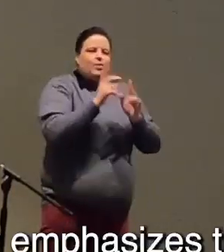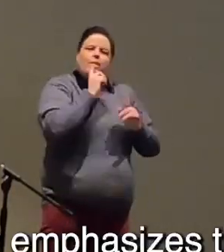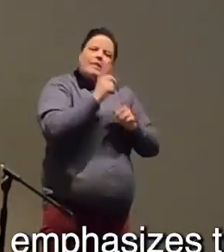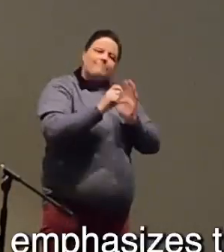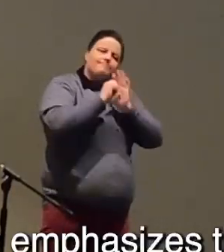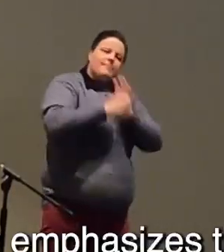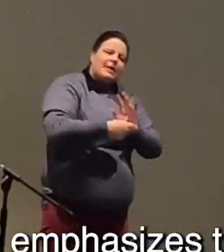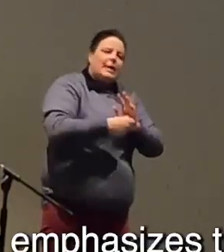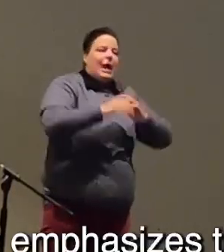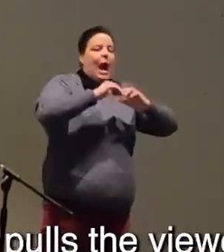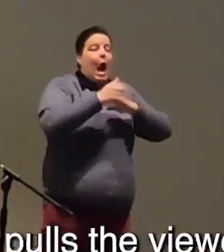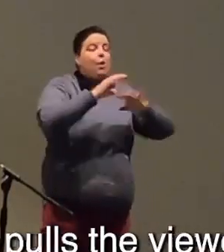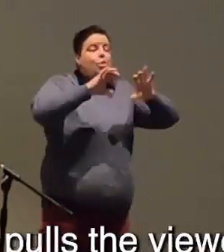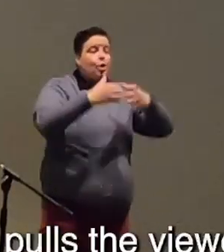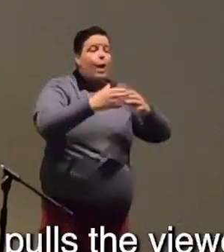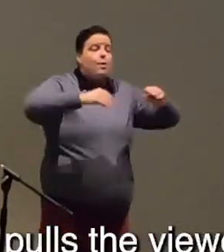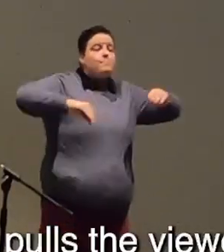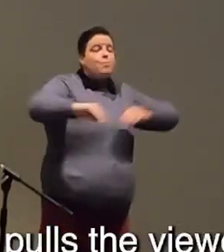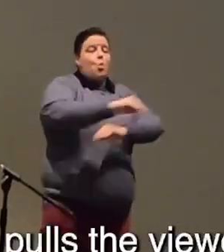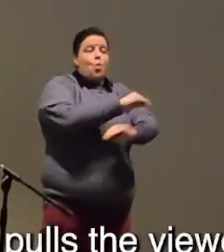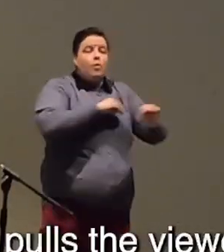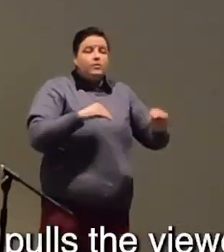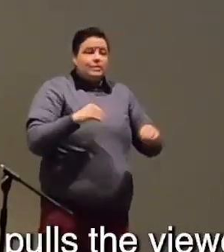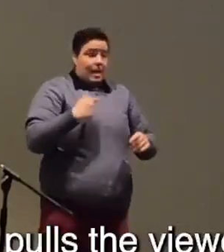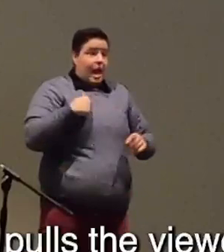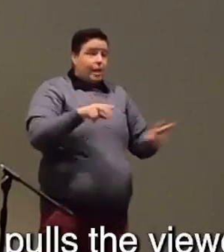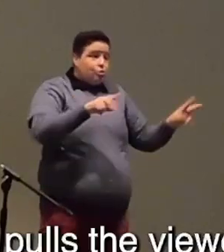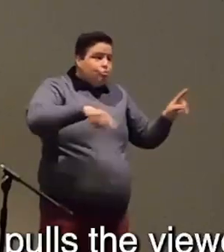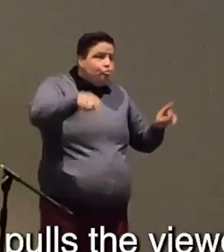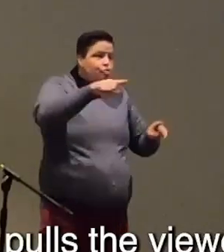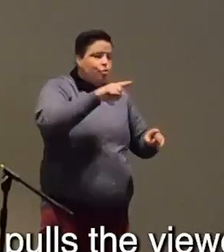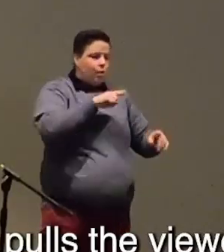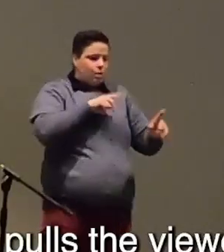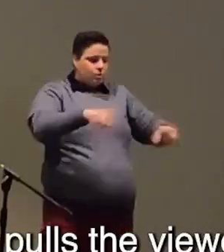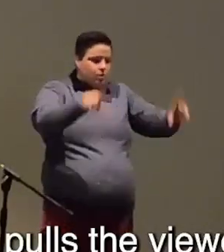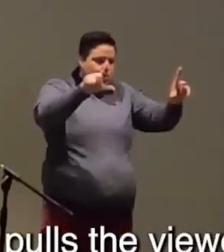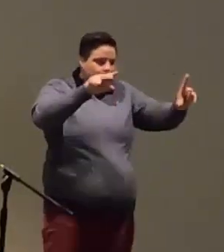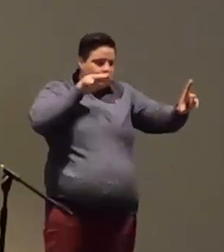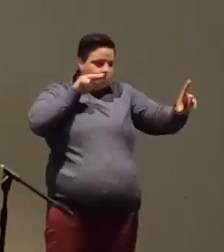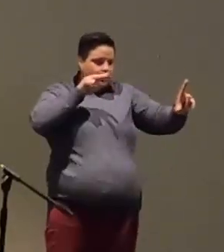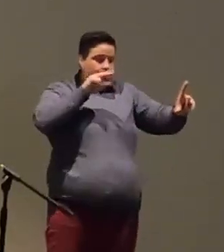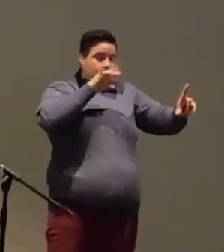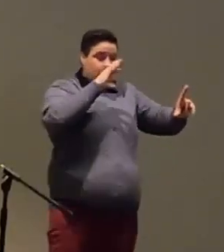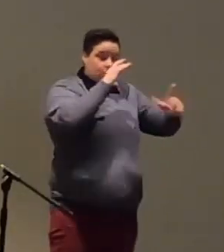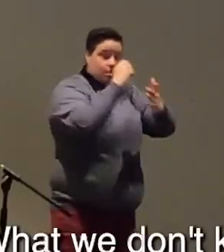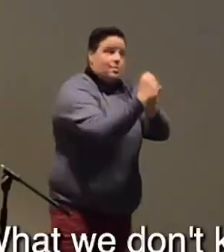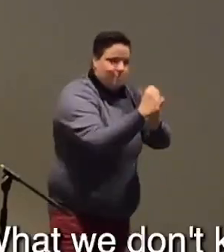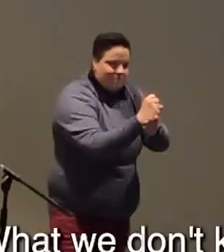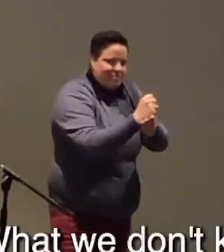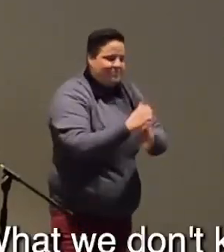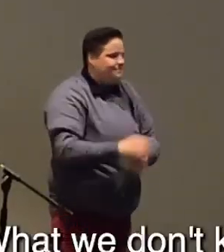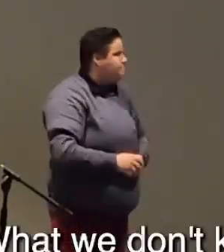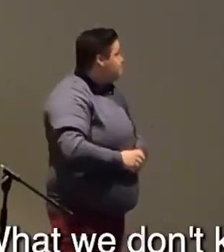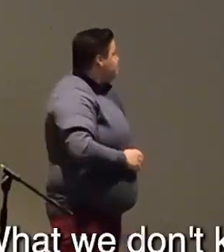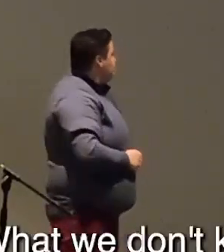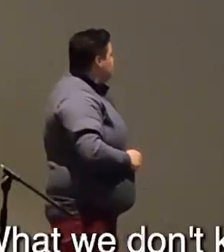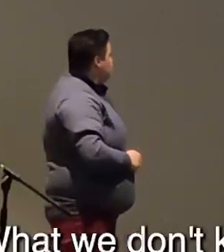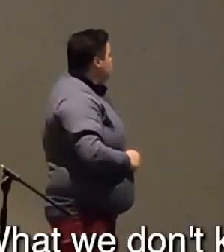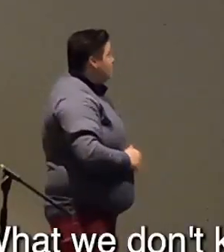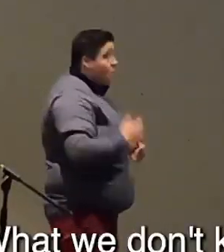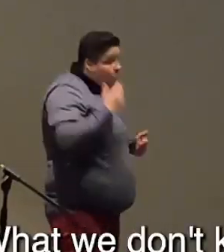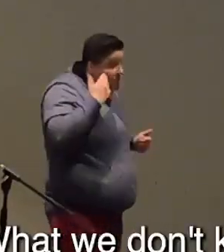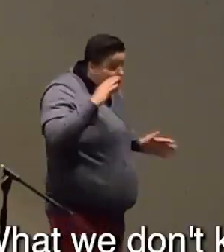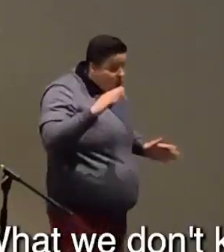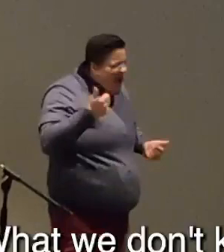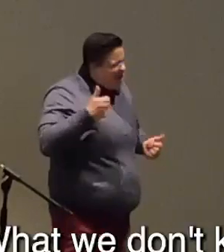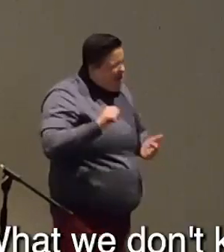movement of the crowd and pulls the viewer into this boisterous and chaotic scene. What we don't know is, and I